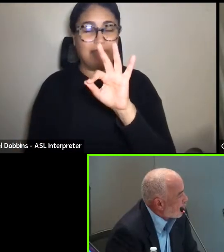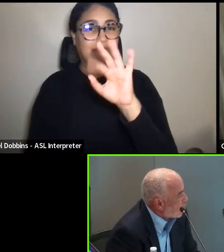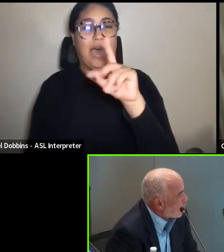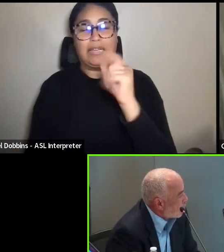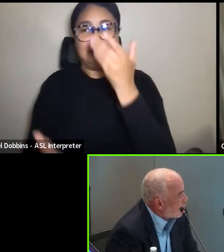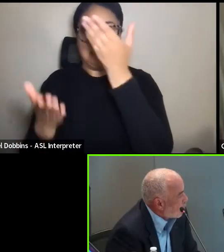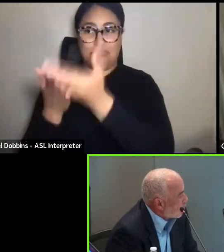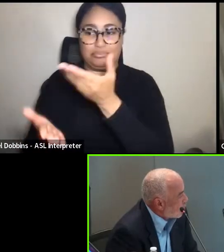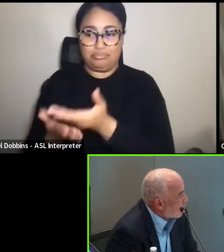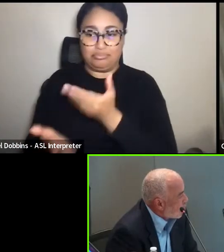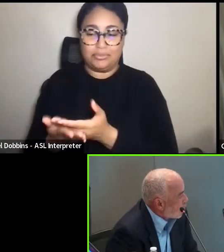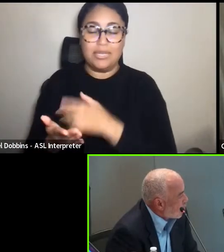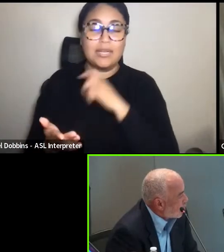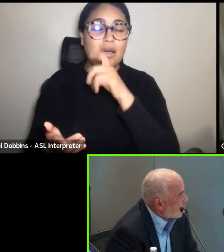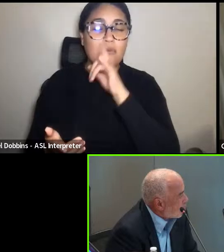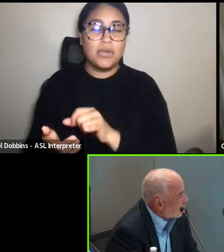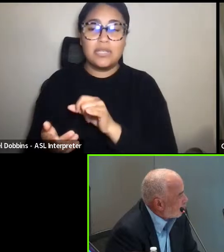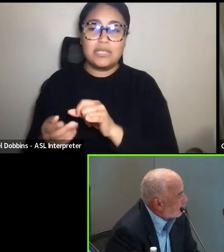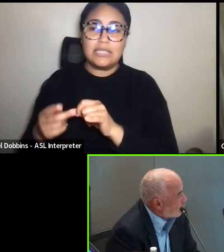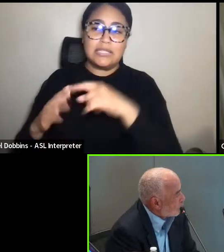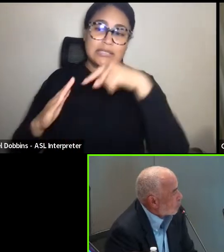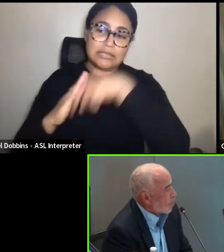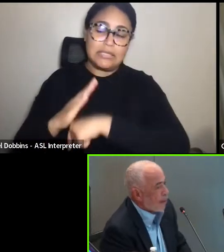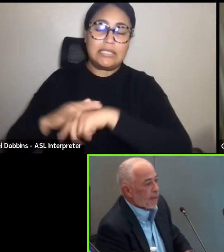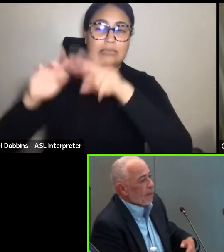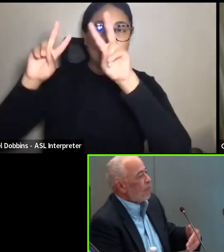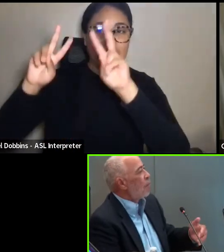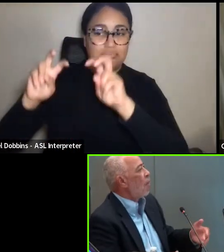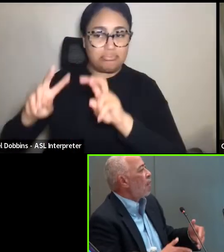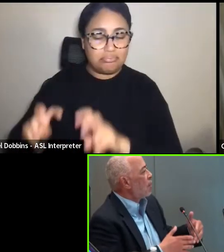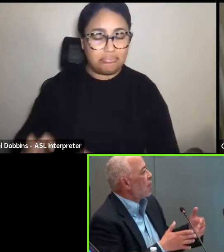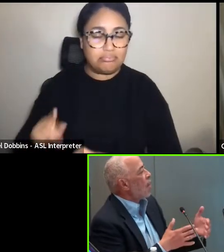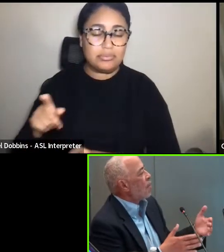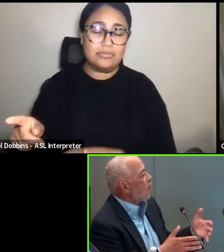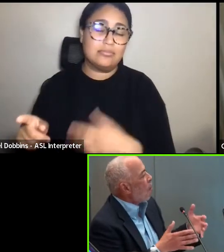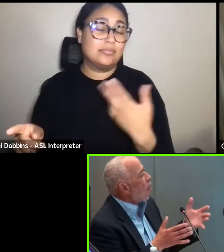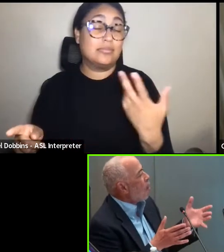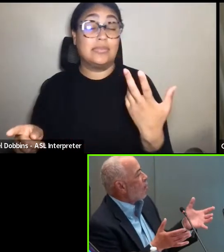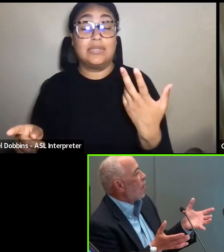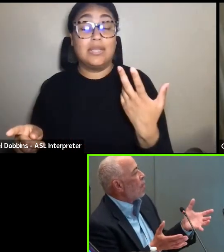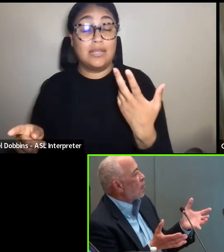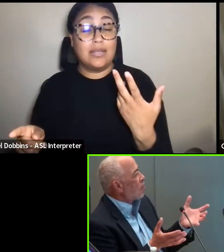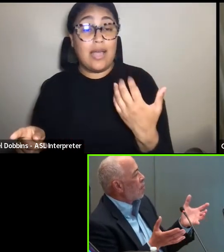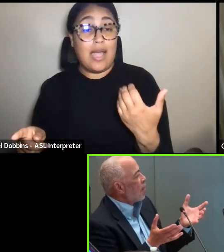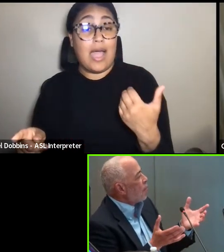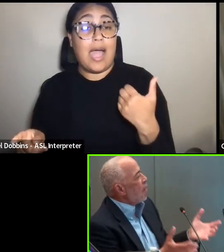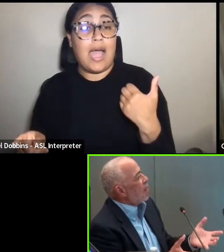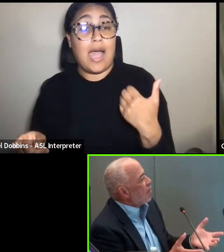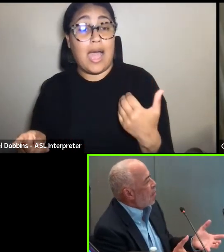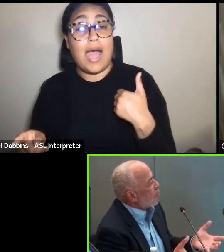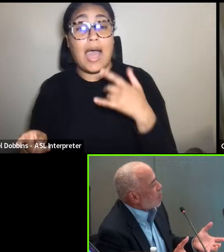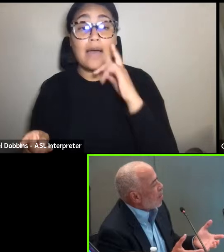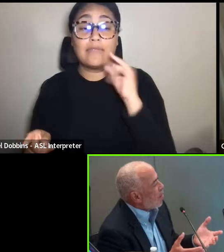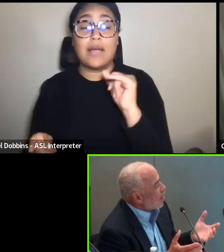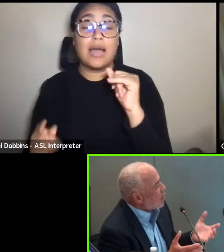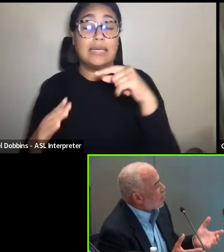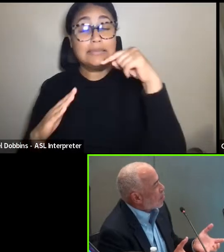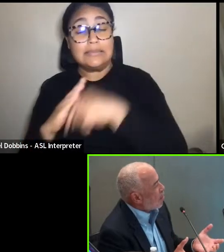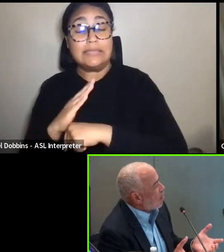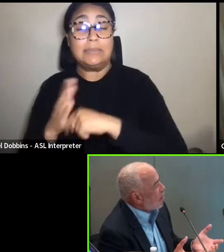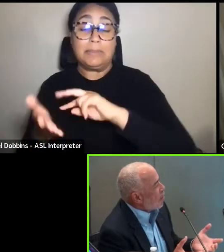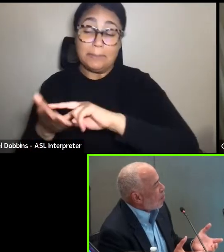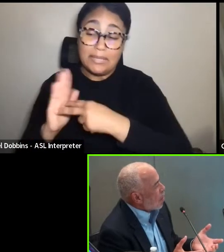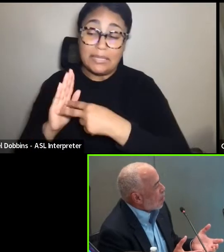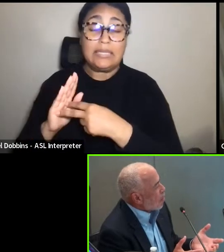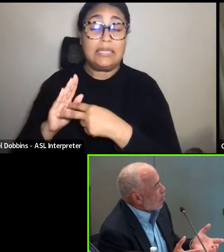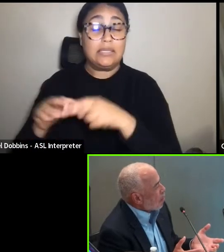necessarily be, you know, dig into, and there are things like deeper meanings and